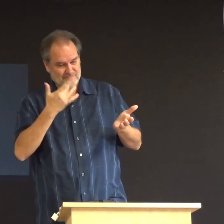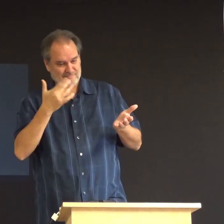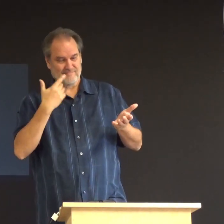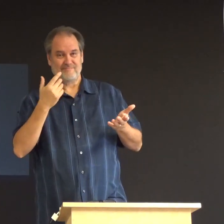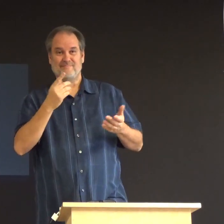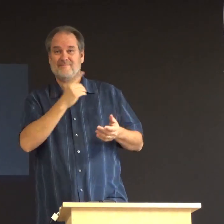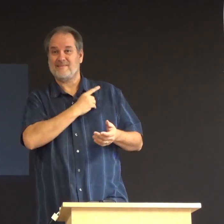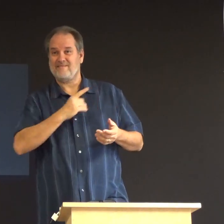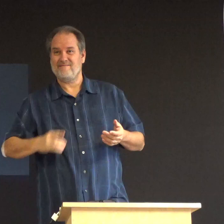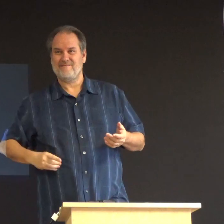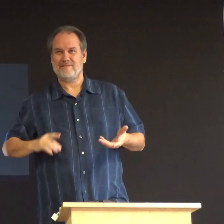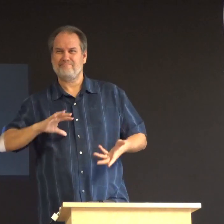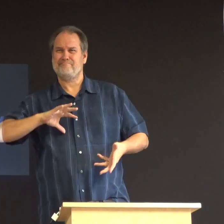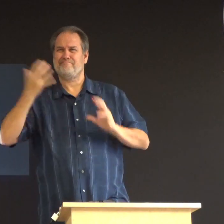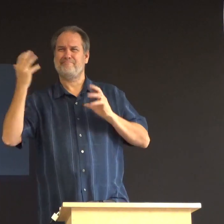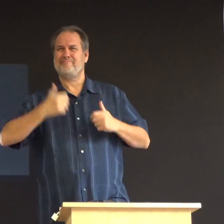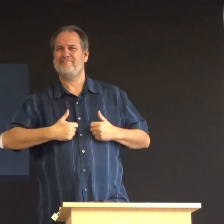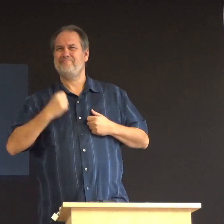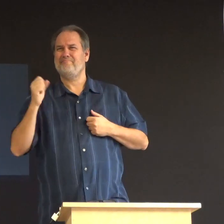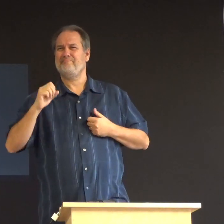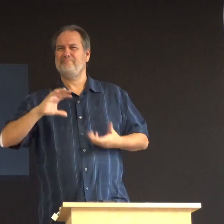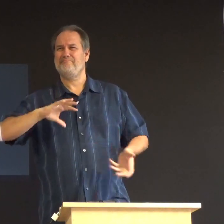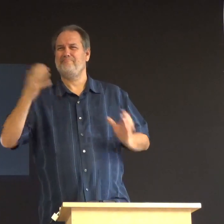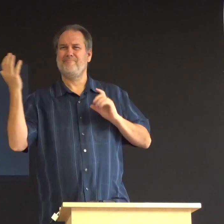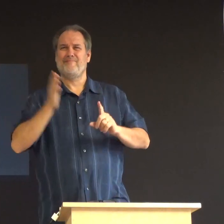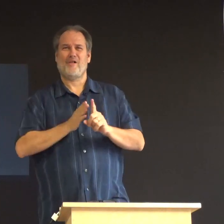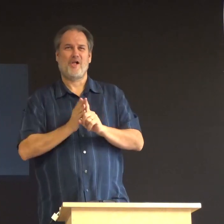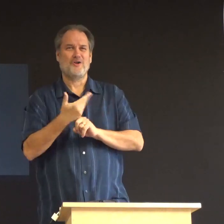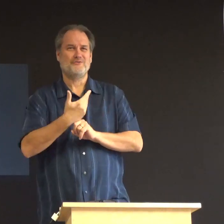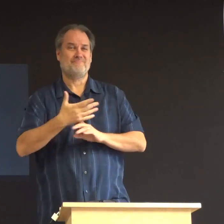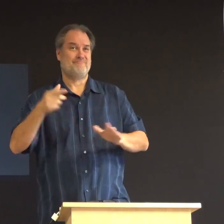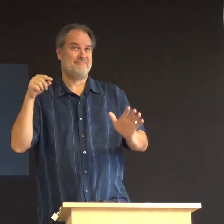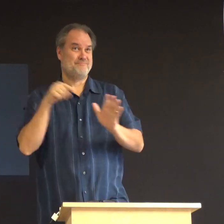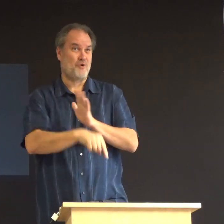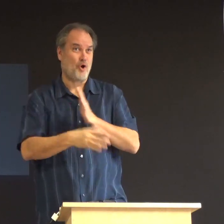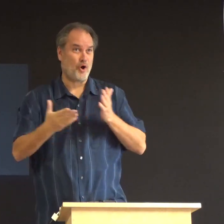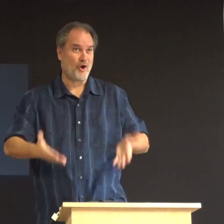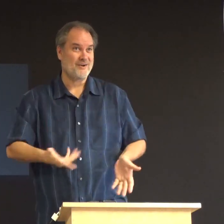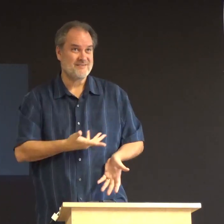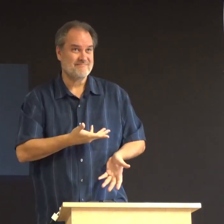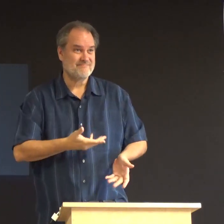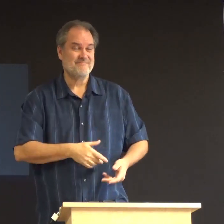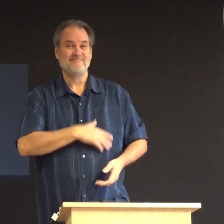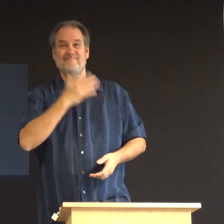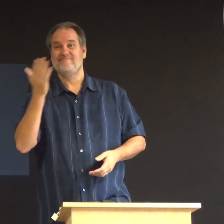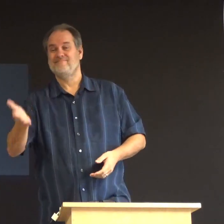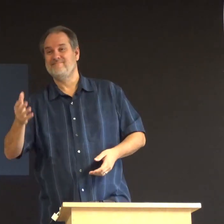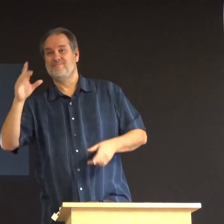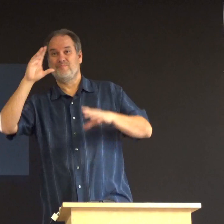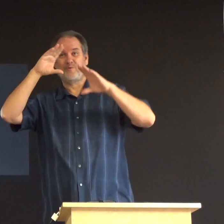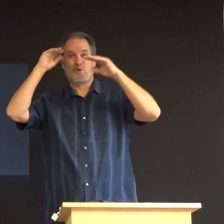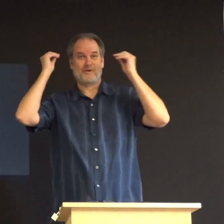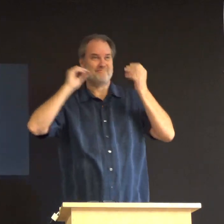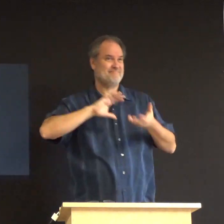You know, when you flip through it, King David, he messed up his life so many times. He was an adulterer,